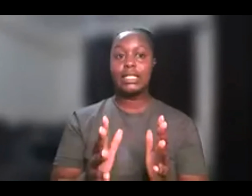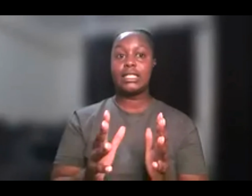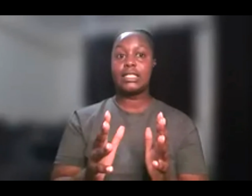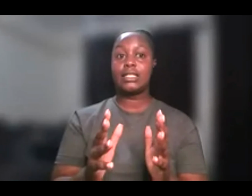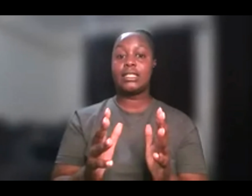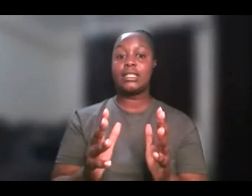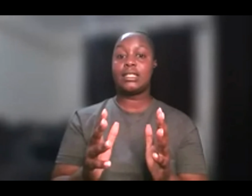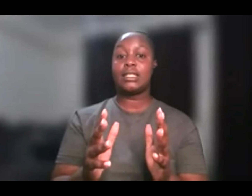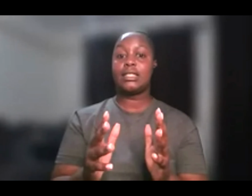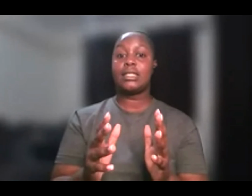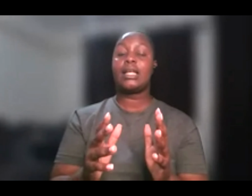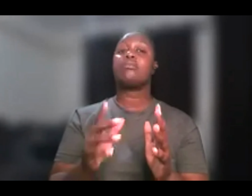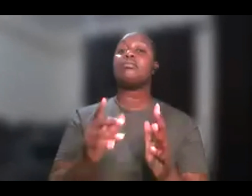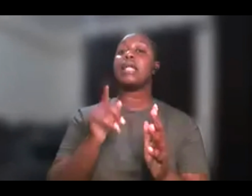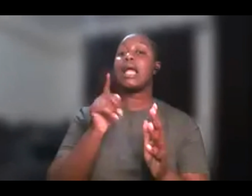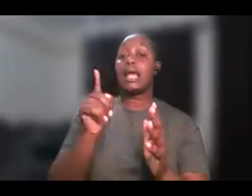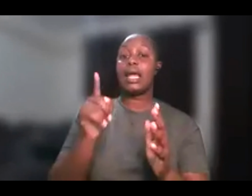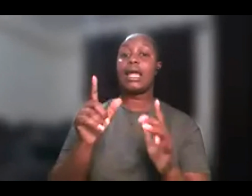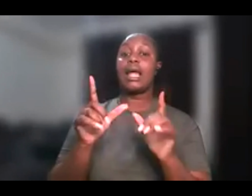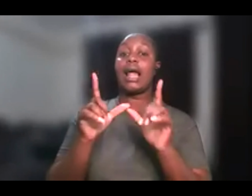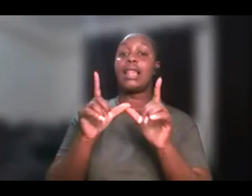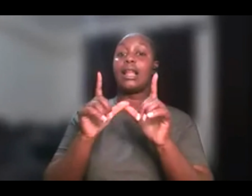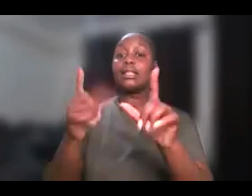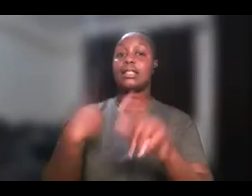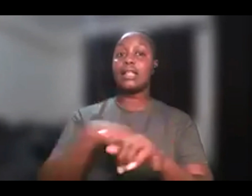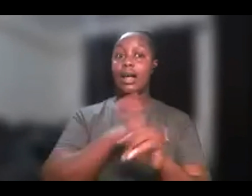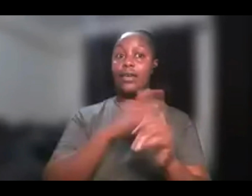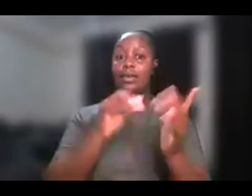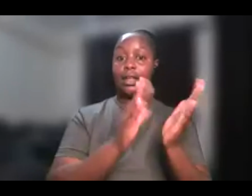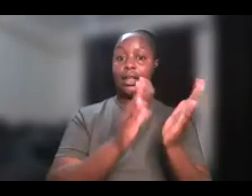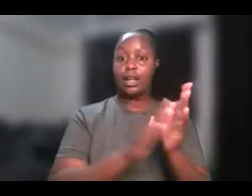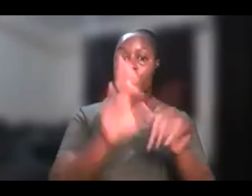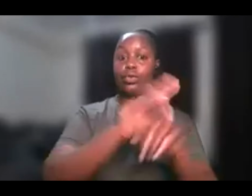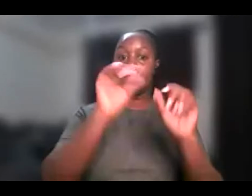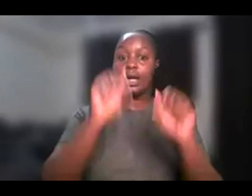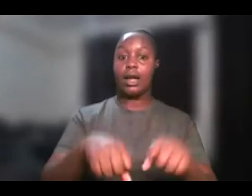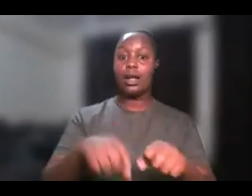us those data that we can use to train our models as it would be.